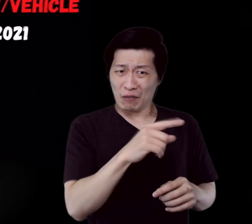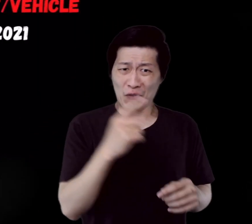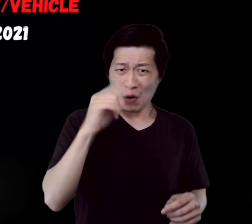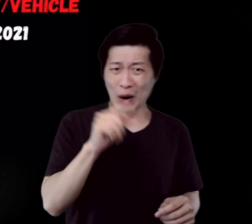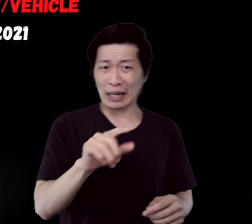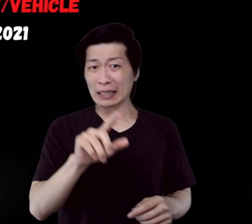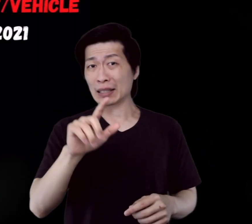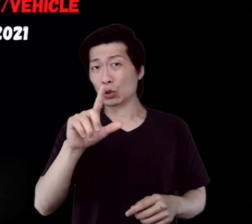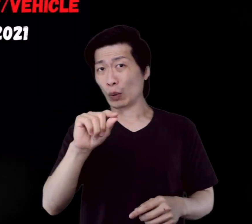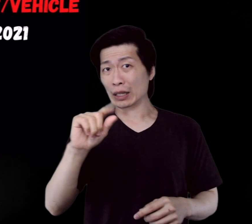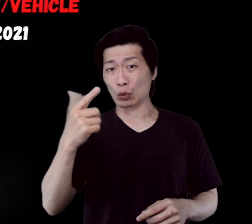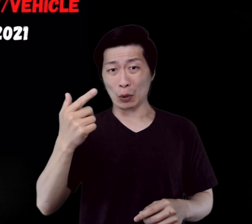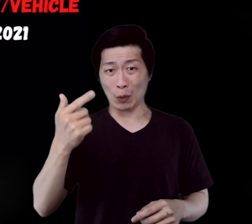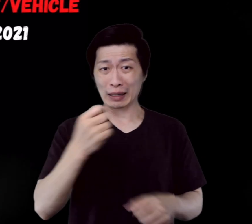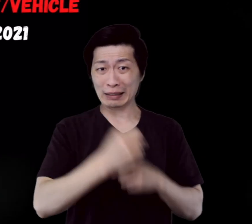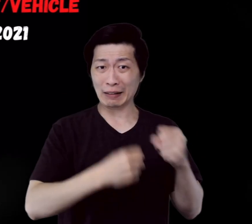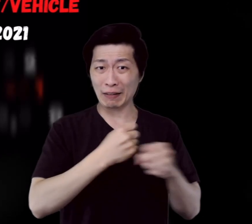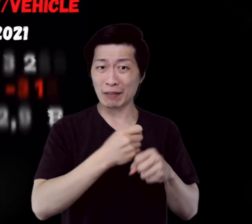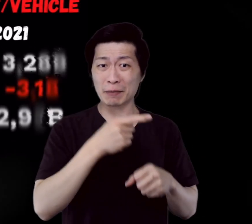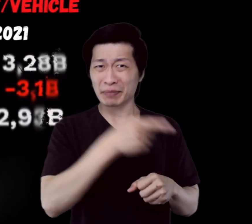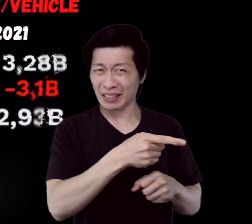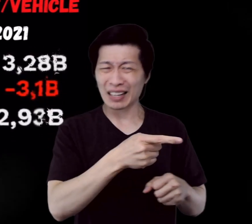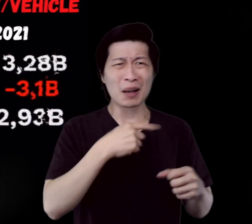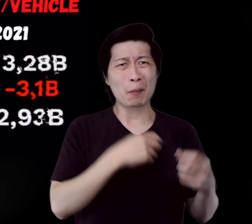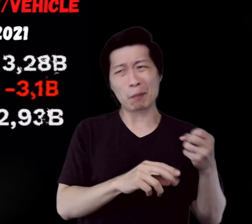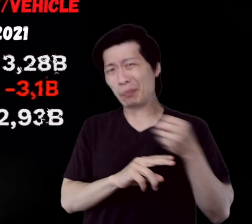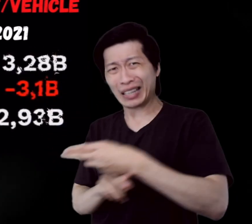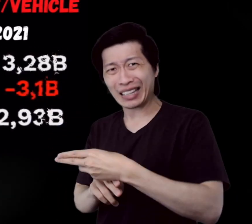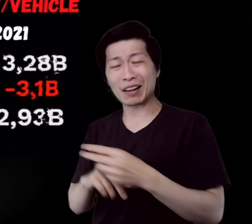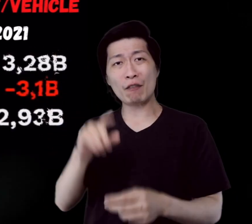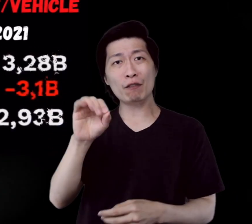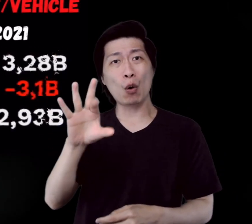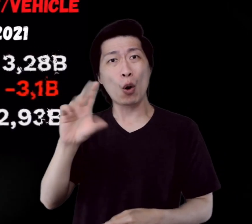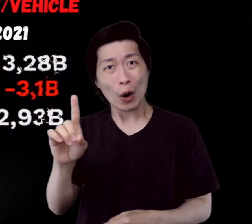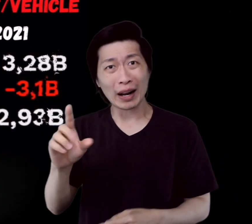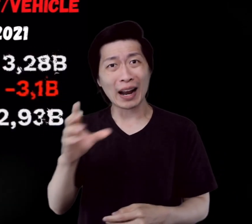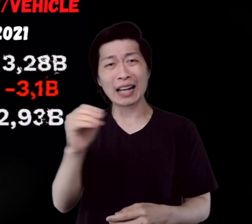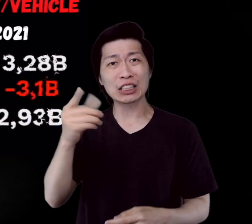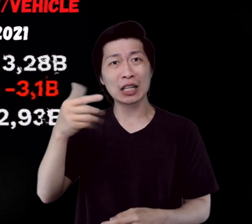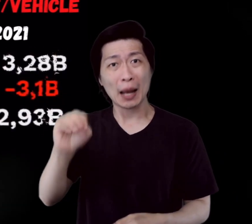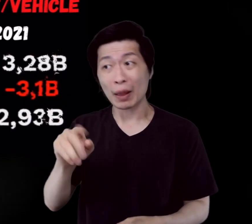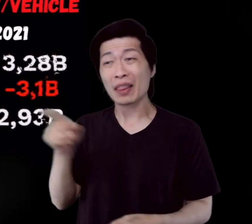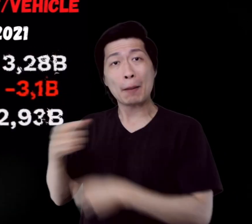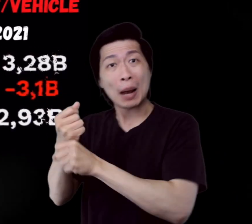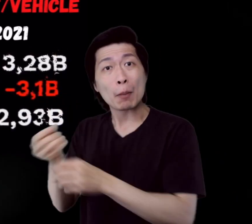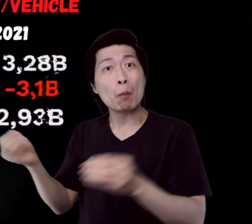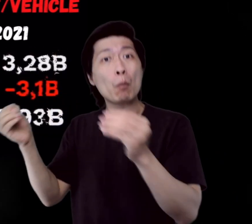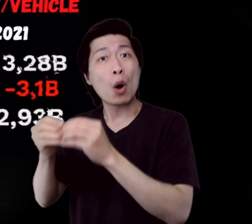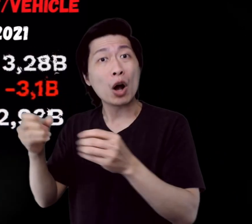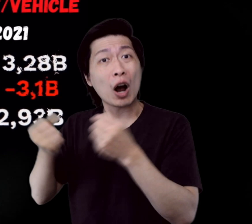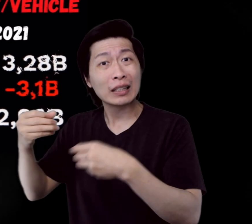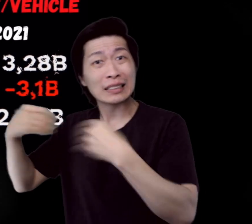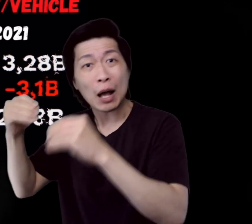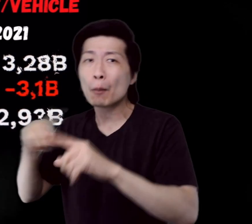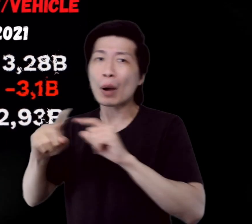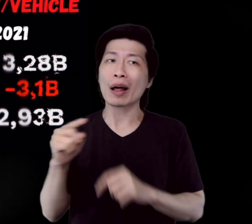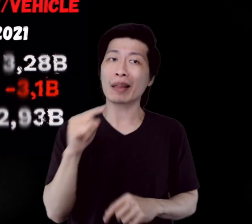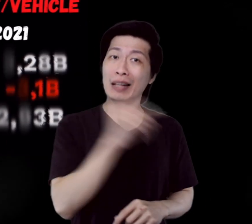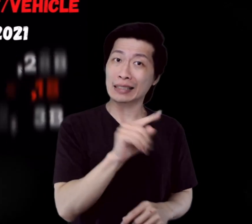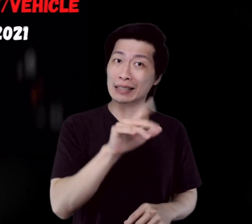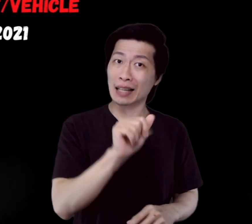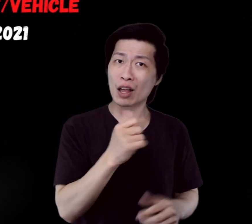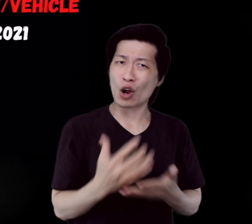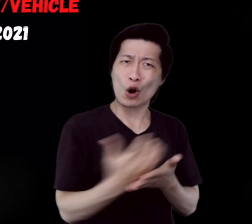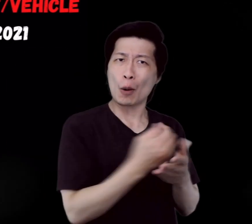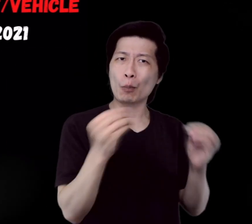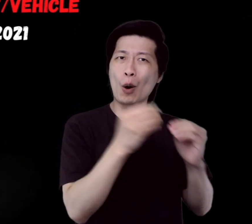Tesla earned more money in net income than both Ford and GM, which sell 3 to 4 times more cars.